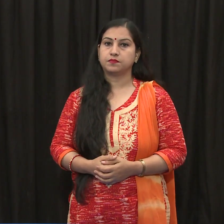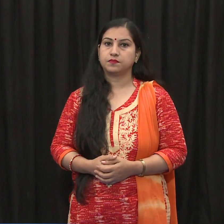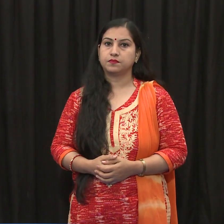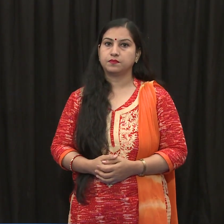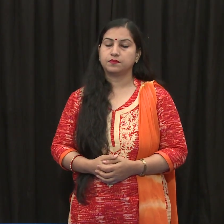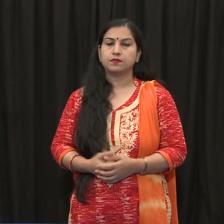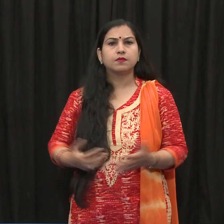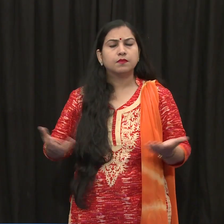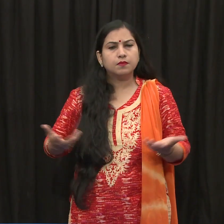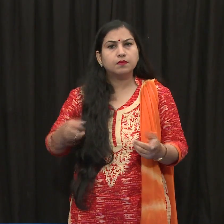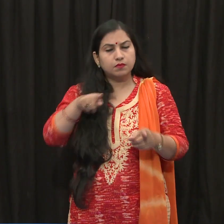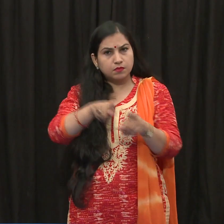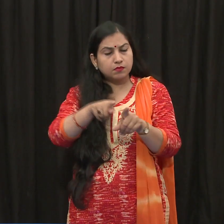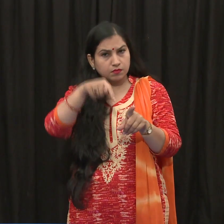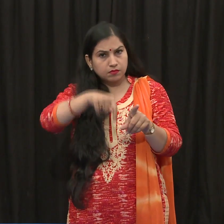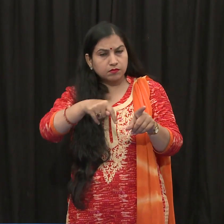as it can be amended.